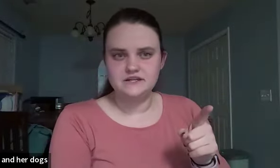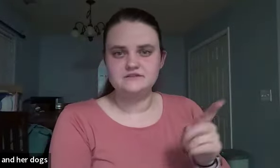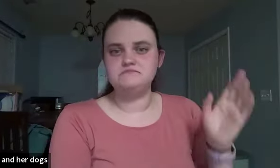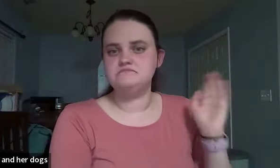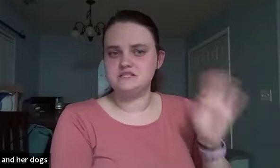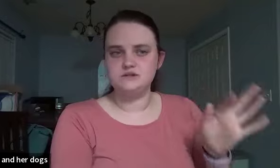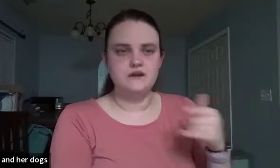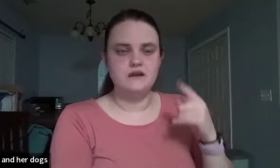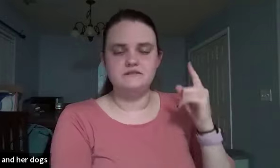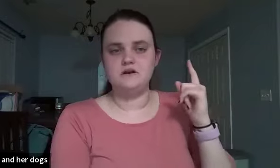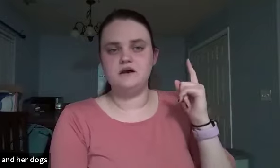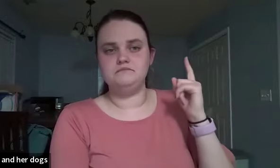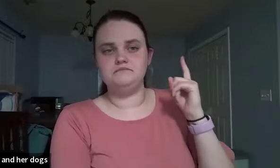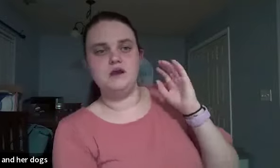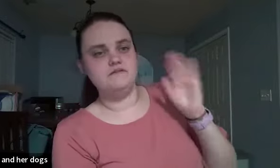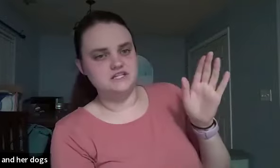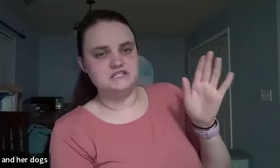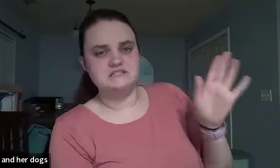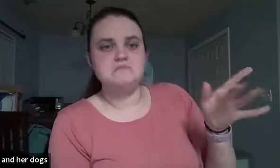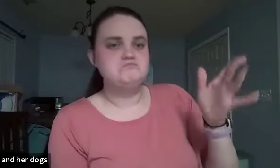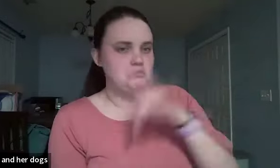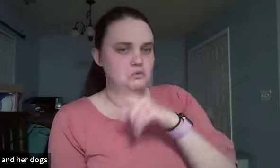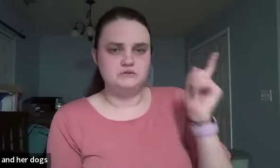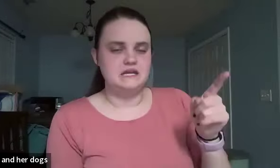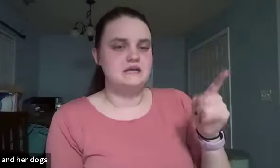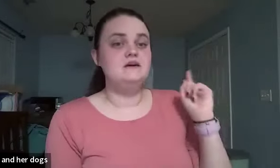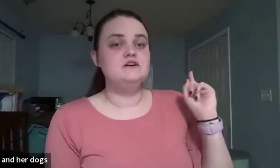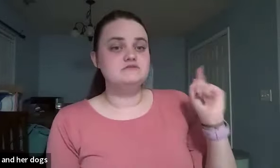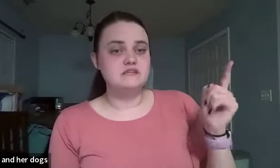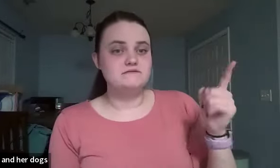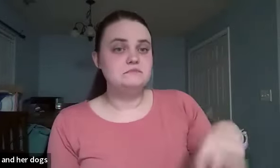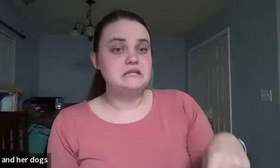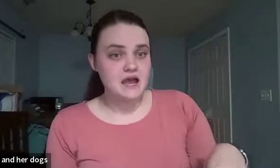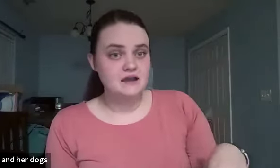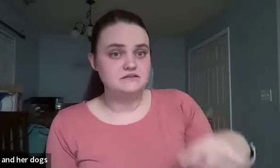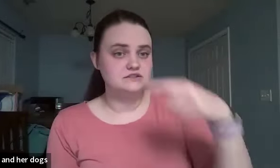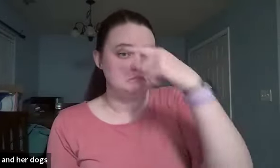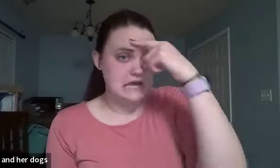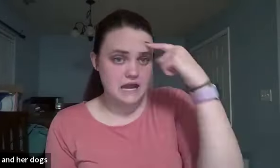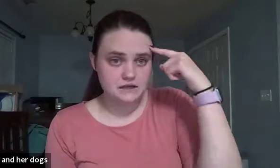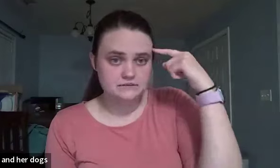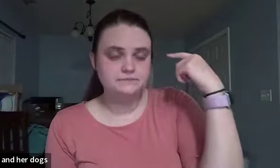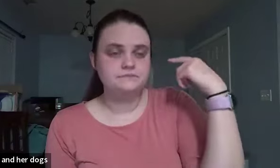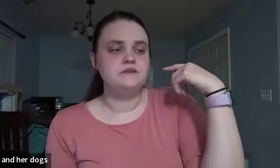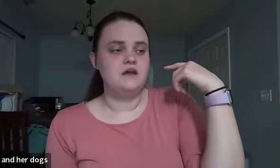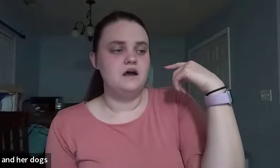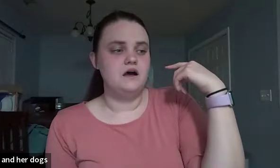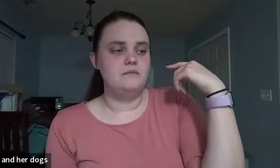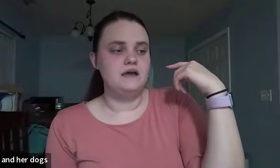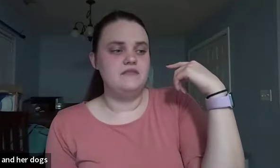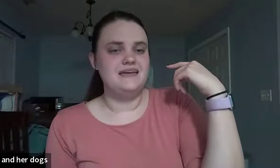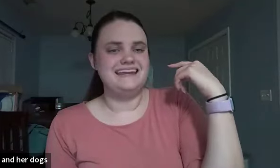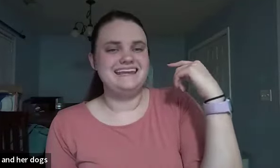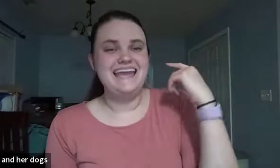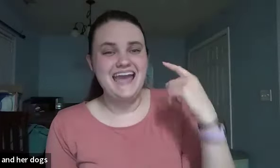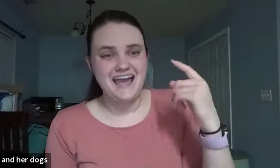videos. That's so if you haven't had a chance to see it, we'll do it again. So the sign for black, so black, and then